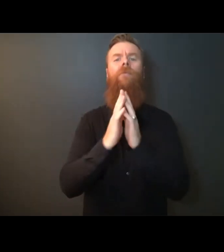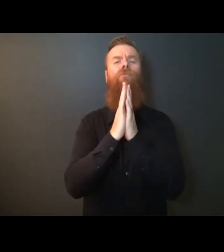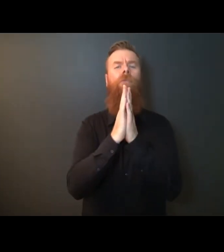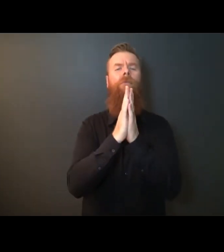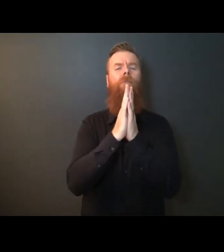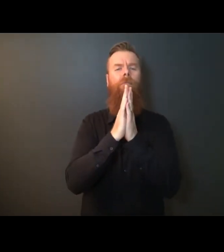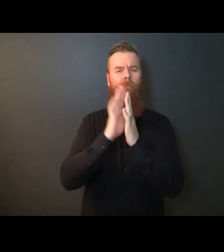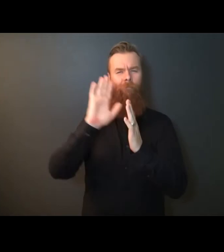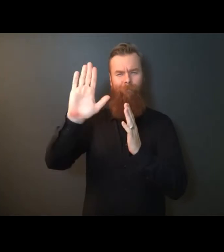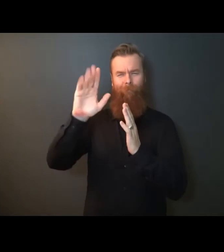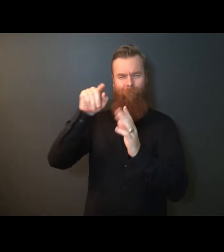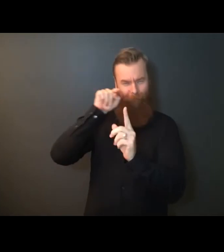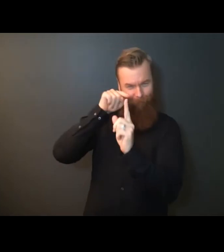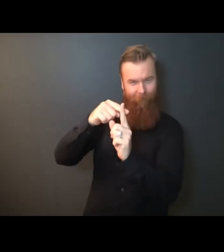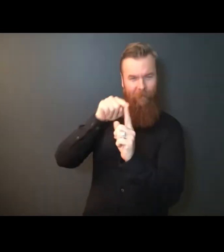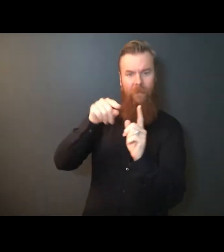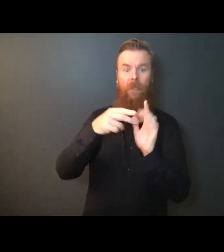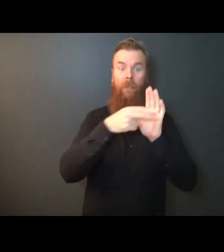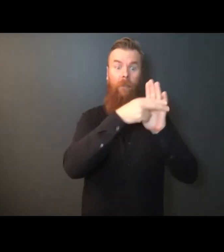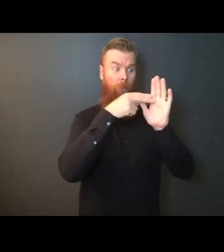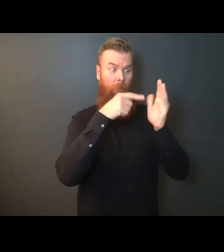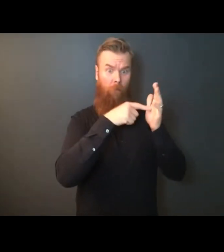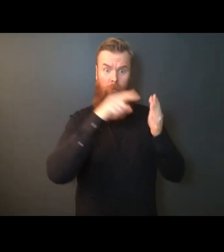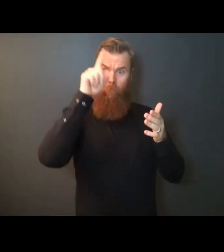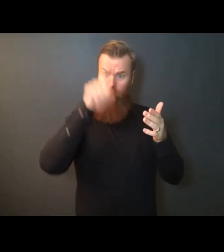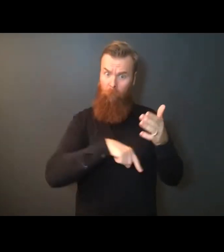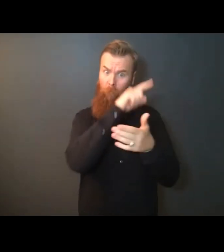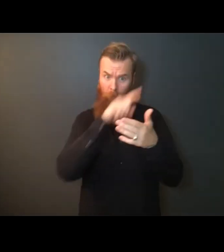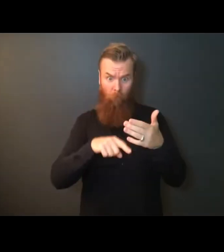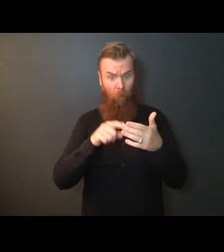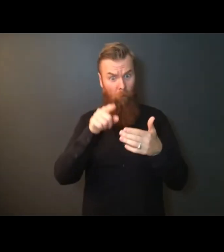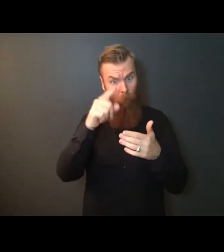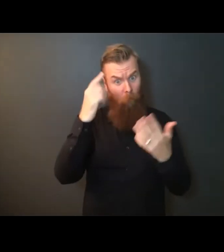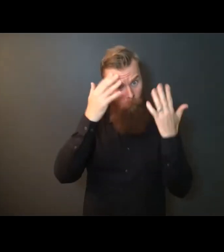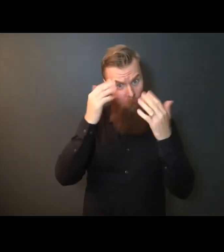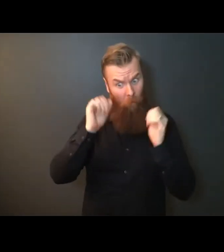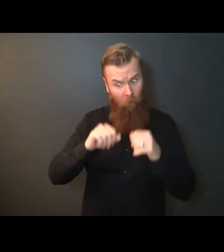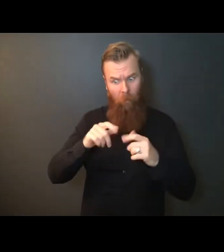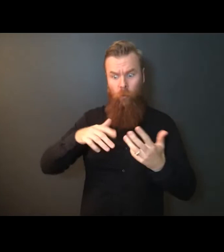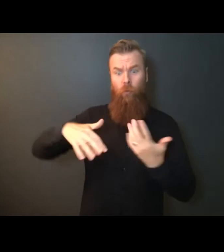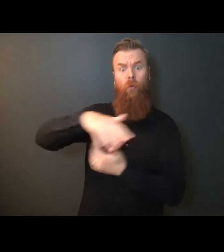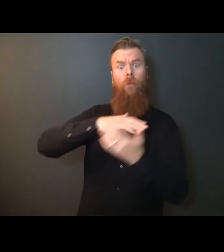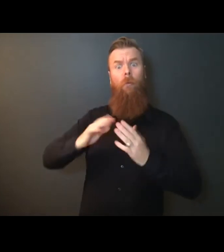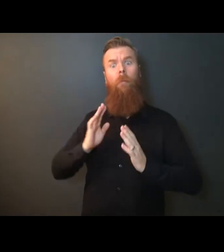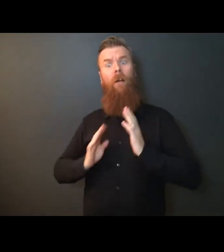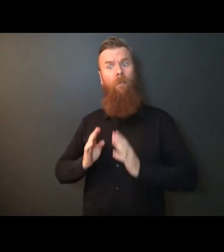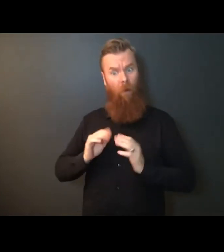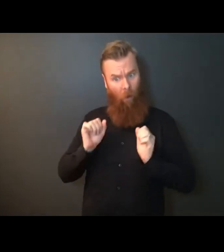in SBC? That's a really great question. Would